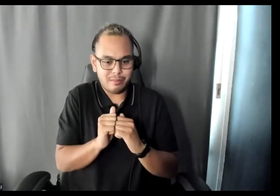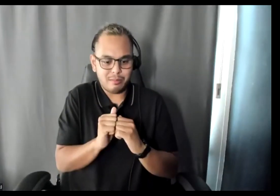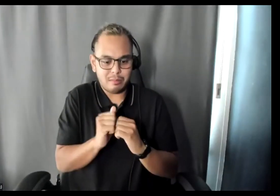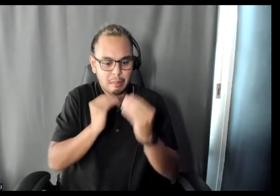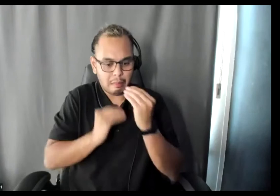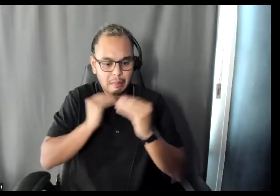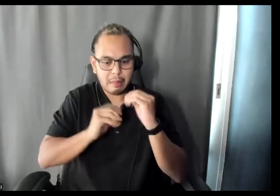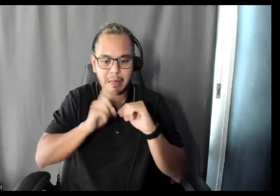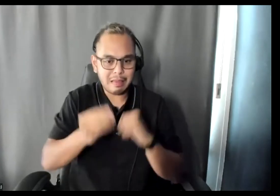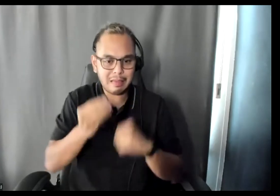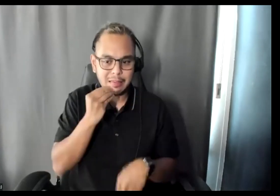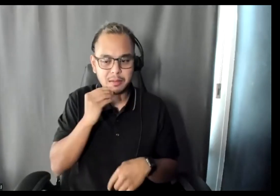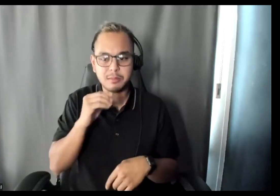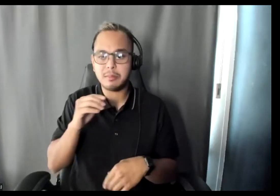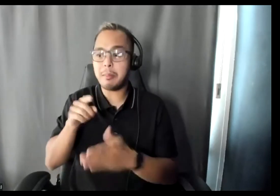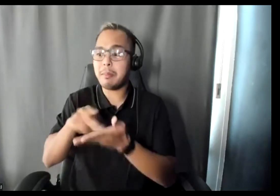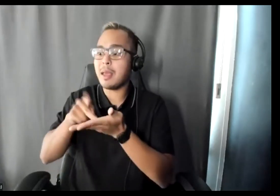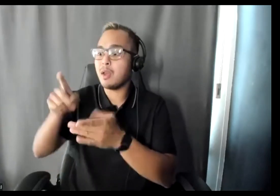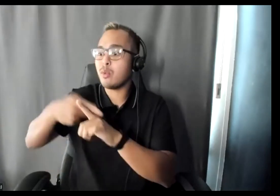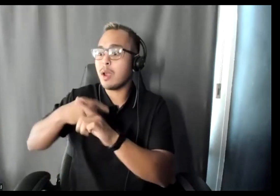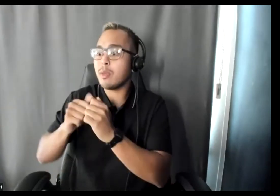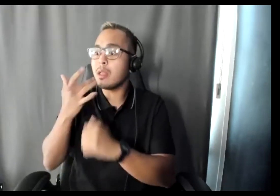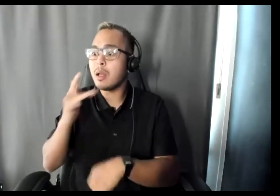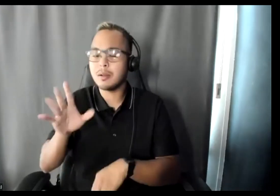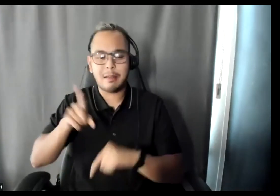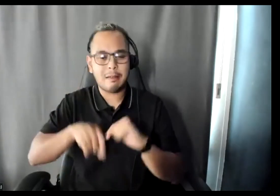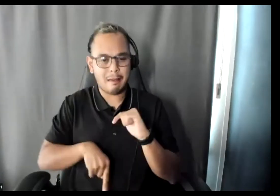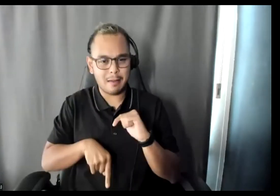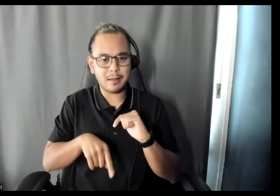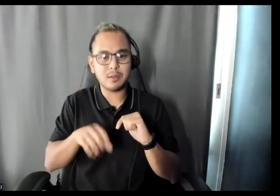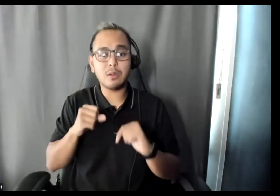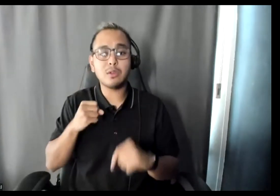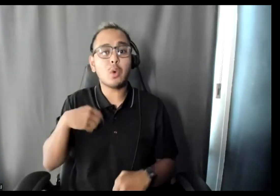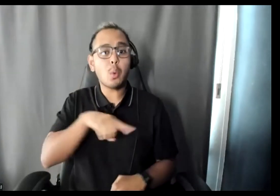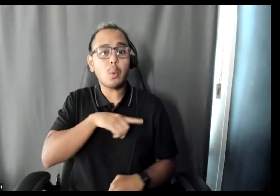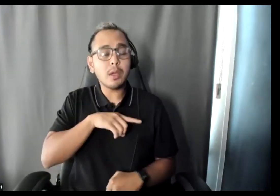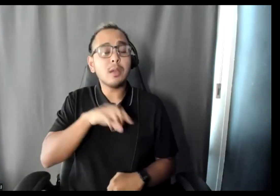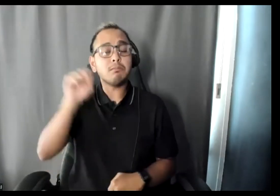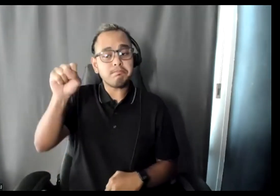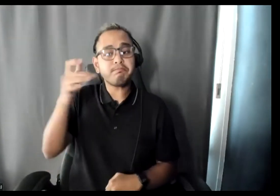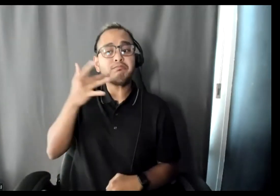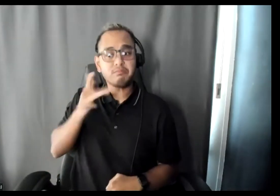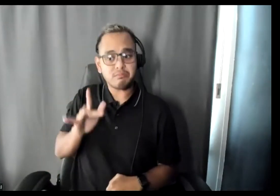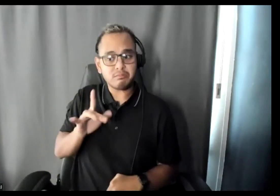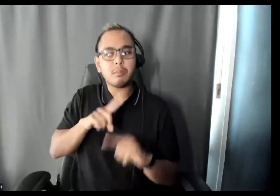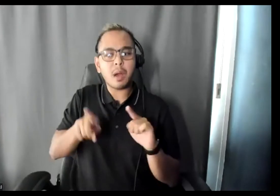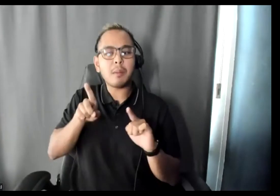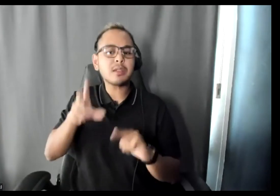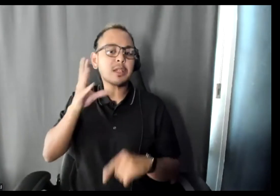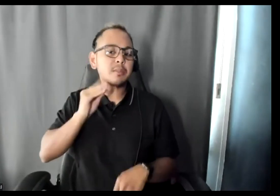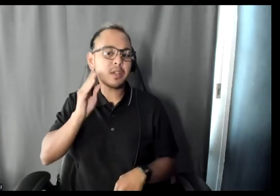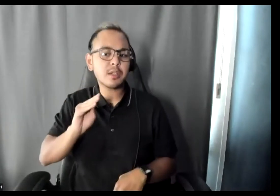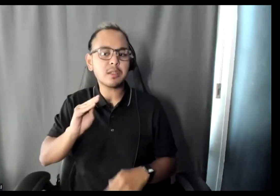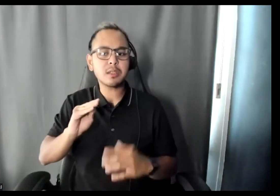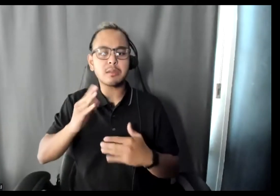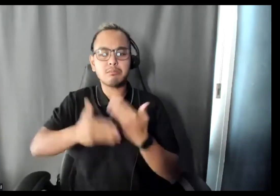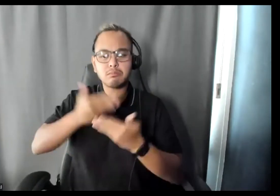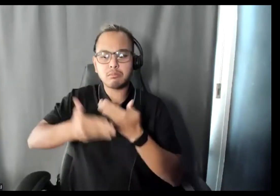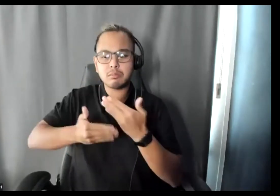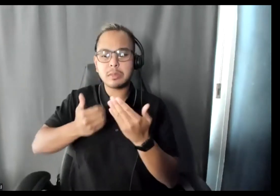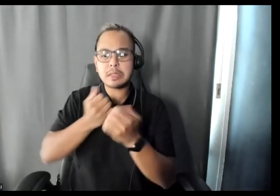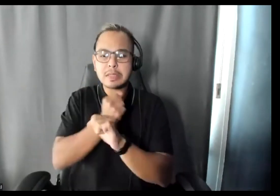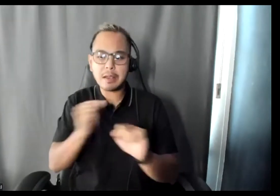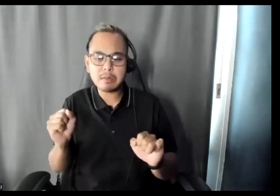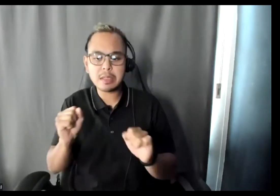shouldn't have to endure odds enduring resilience, right, or luck to find a place to experience well-being, to experience safety,